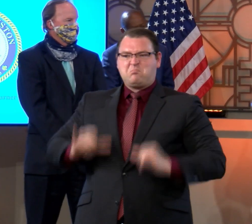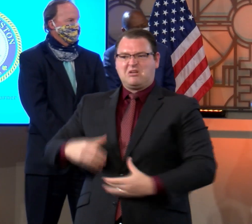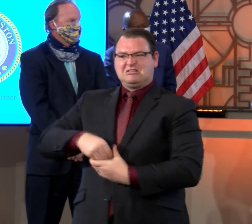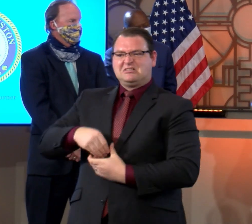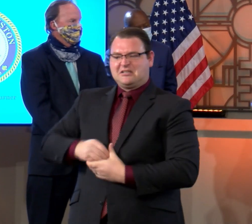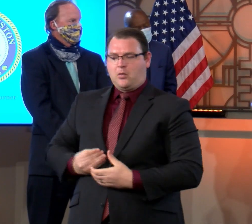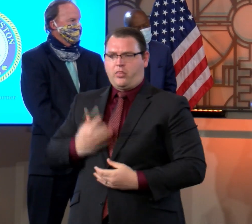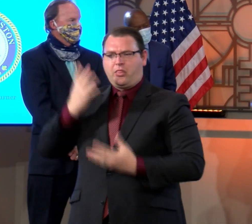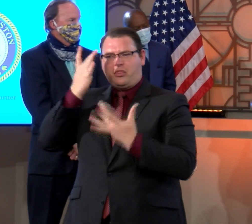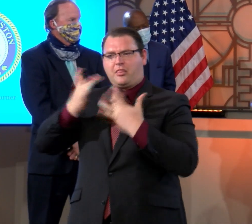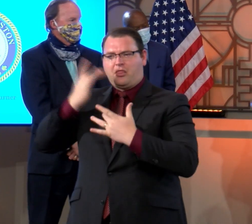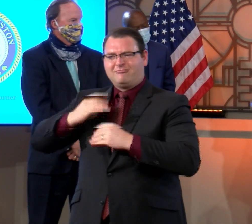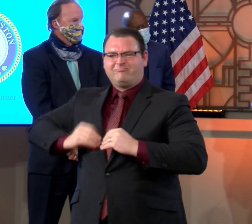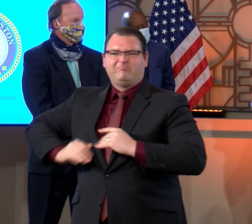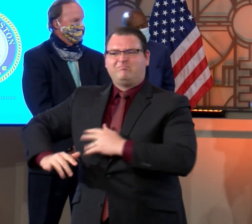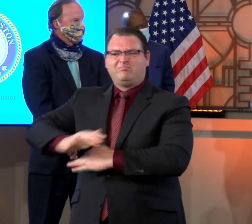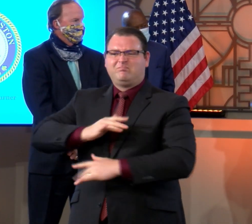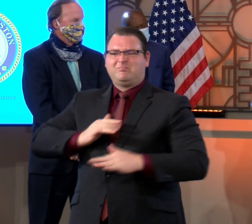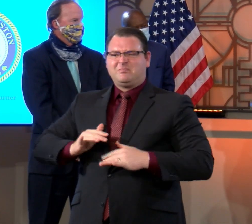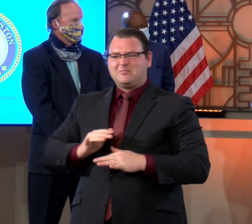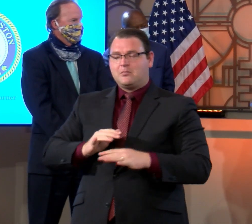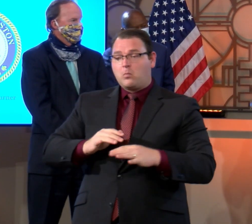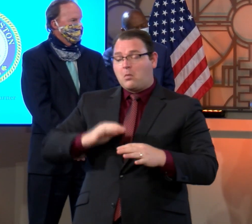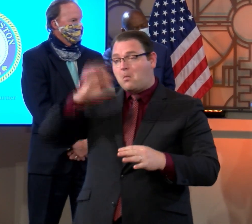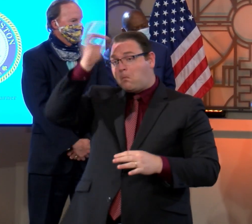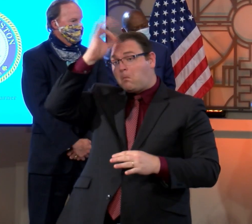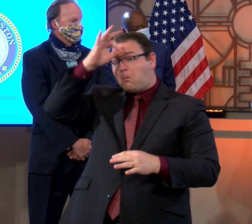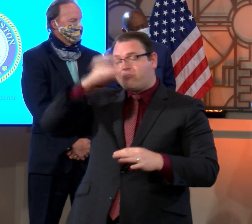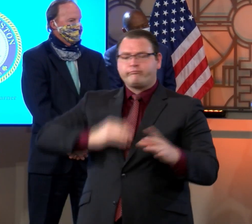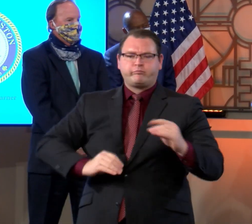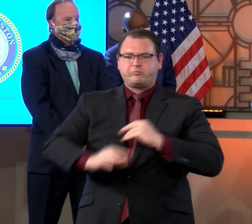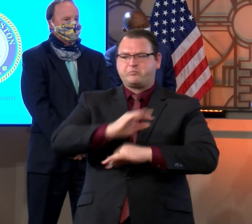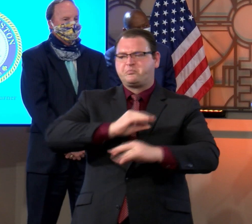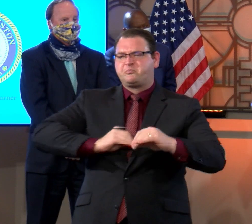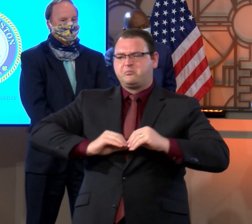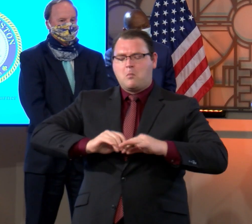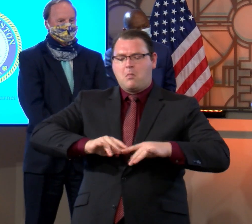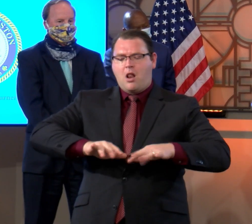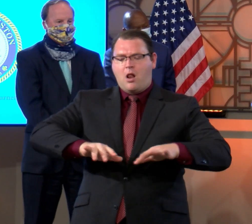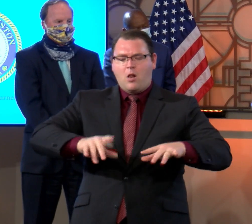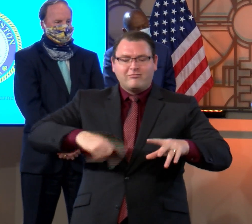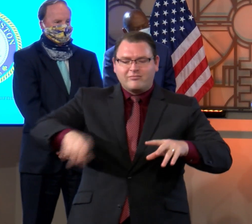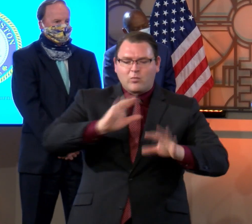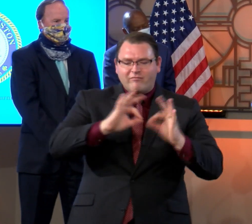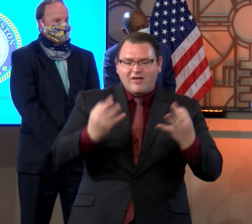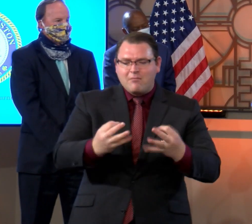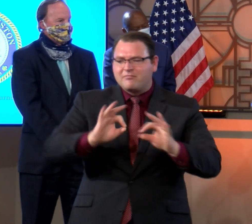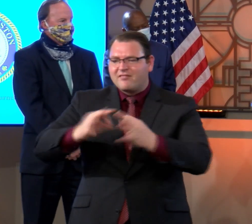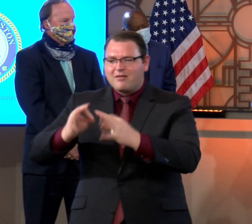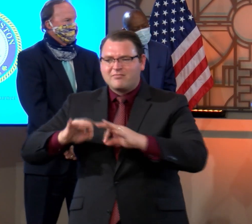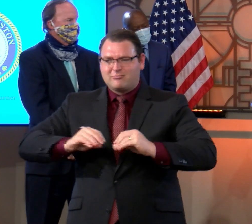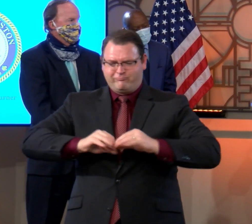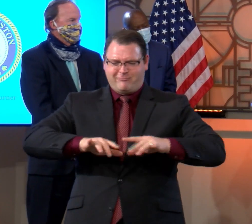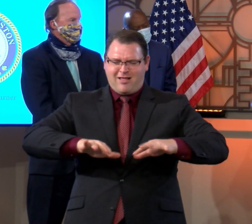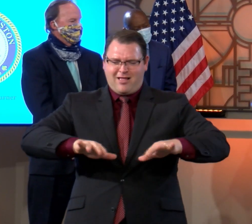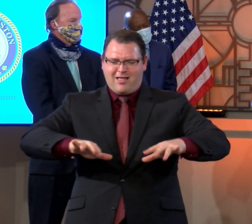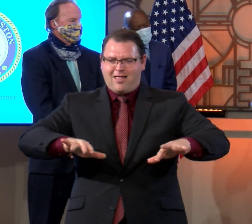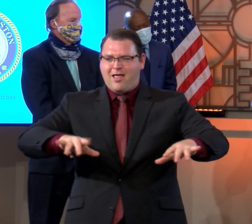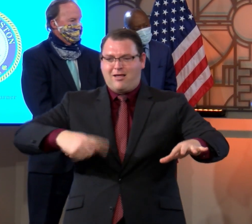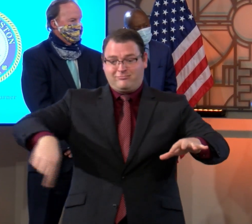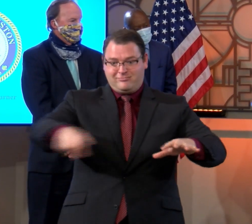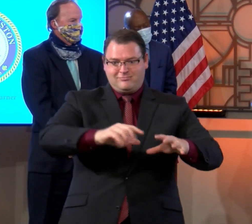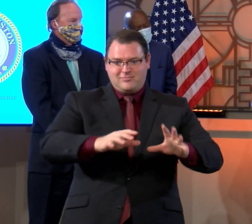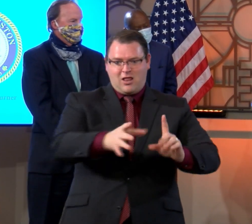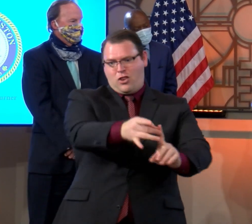That's the ugly truth about this virus. That's why it's caused such a problem, is because people who are